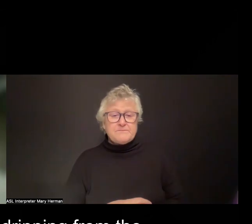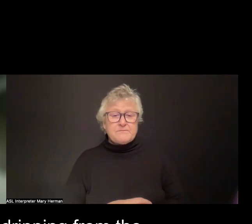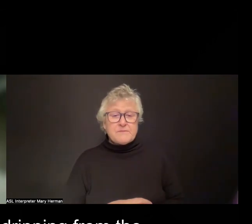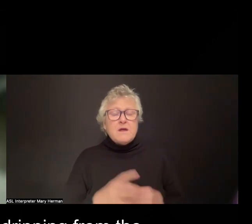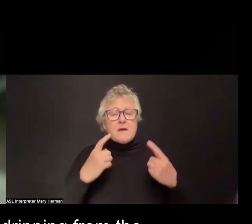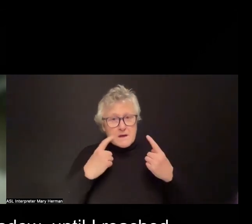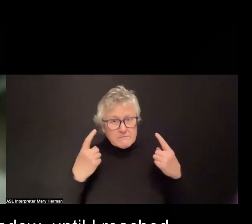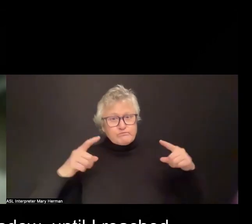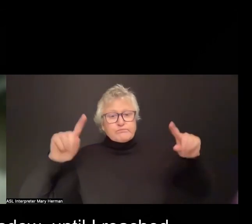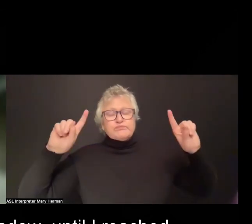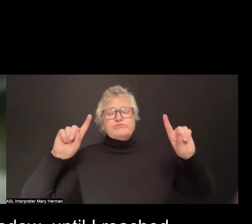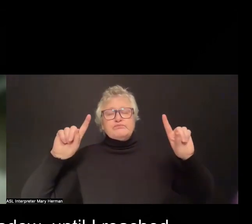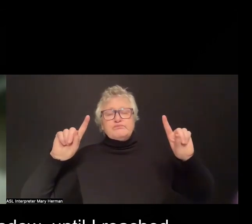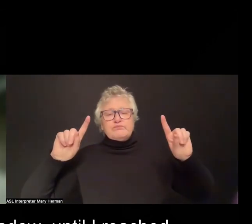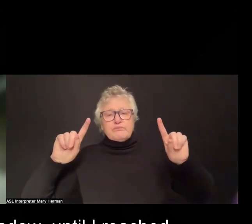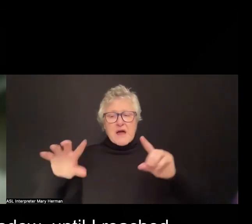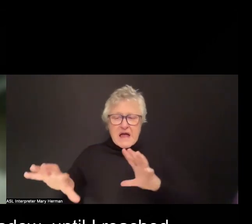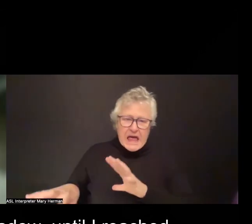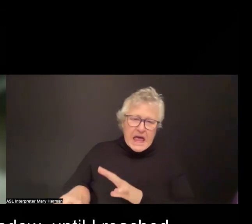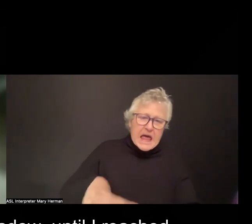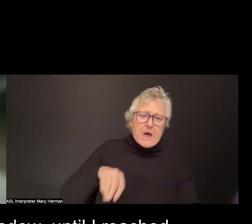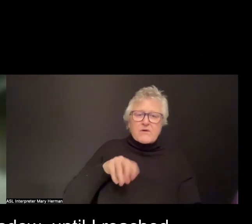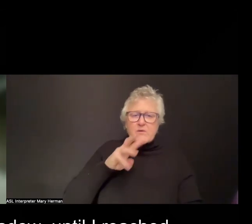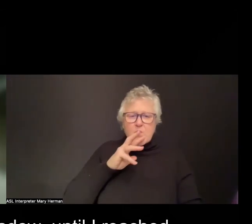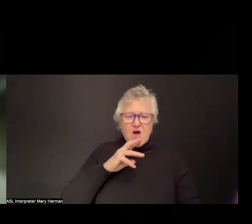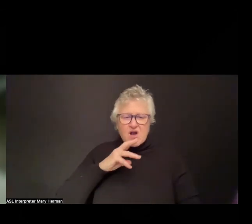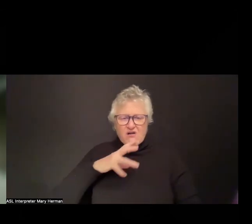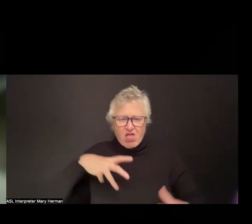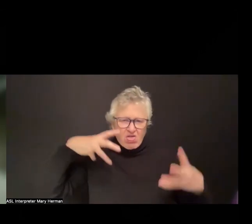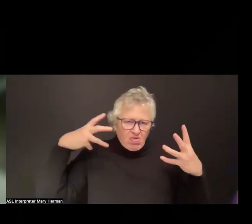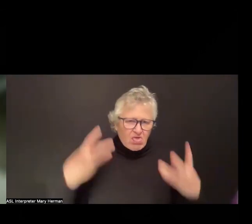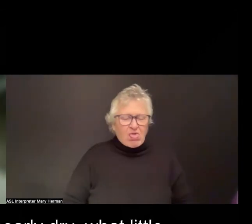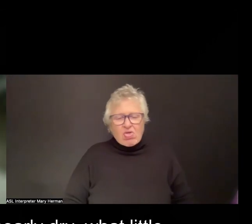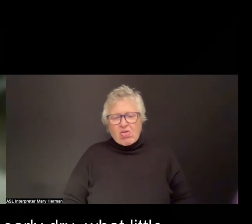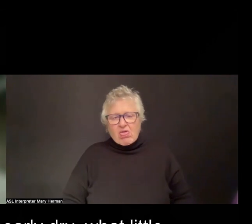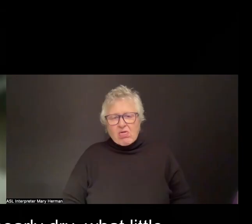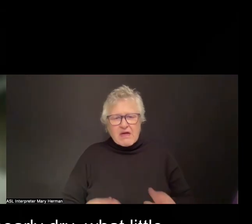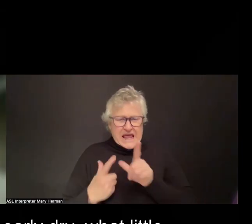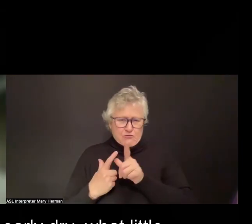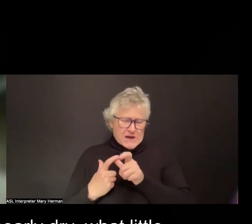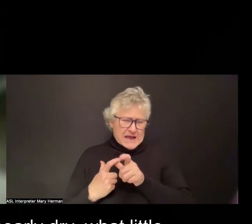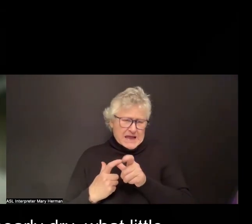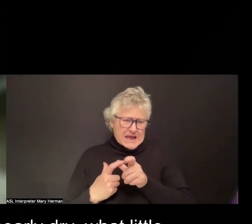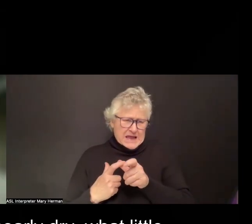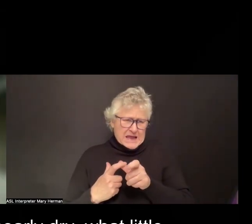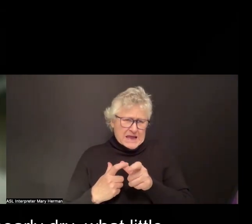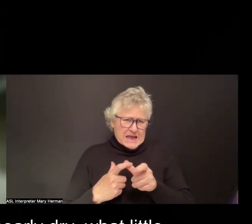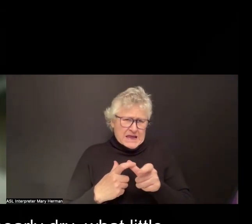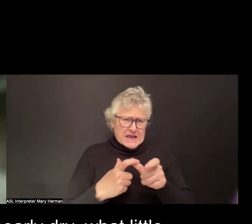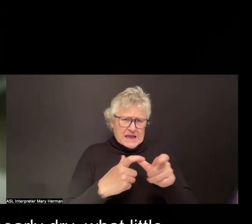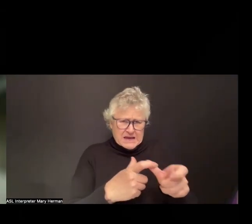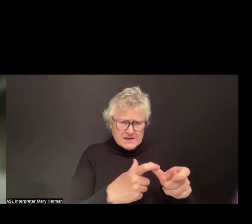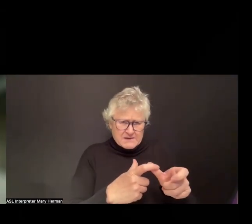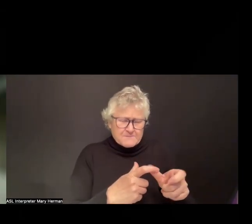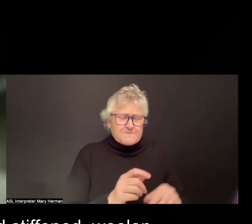ran, hunched down, dashing from shadow to shadow until I reached the yard behind the tavern. The laundry was nearly dry, what little the pirates had